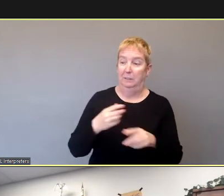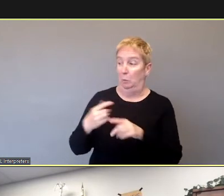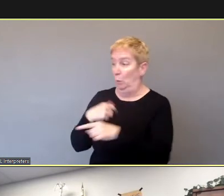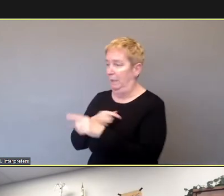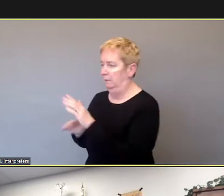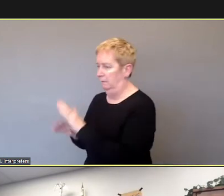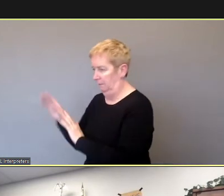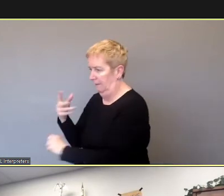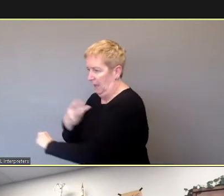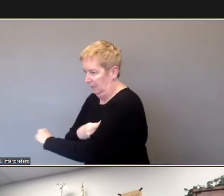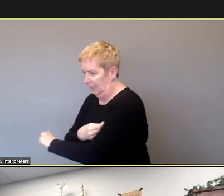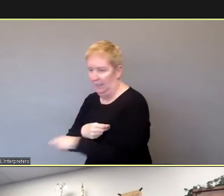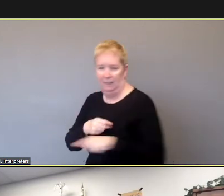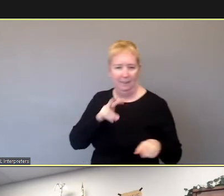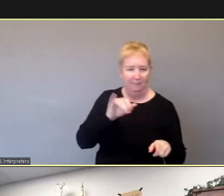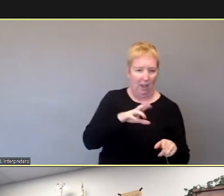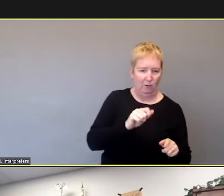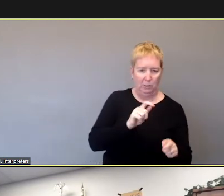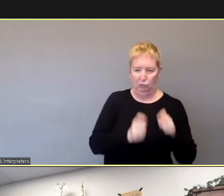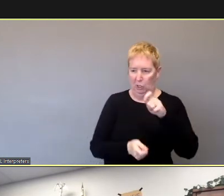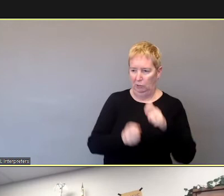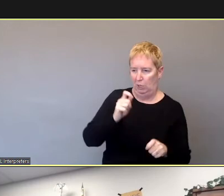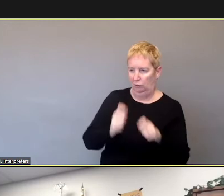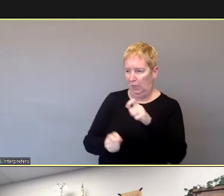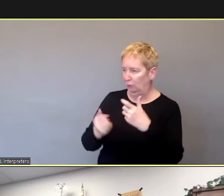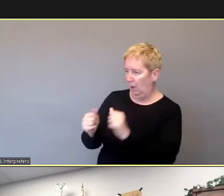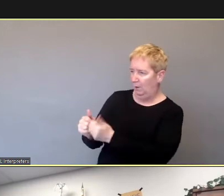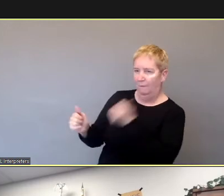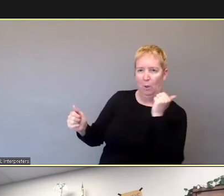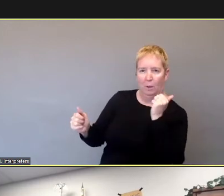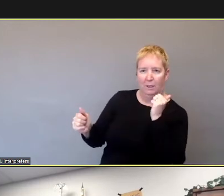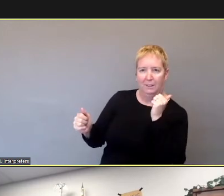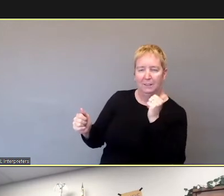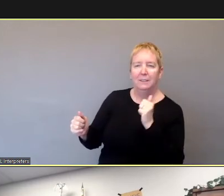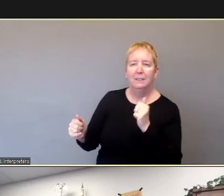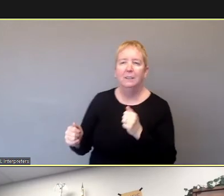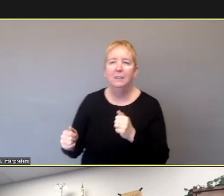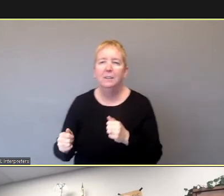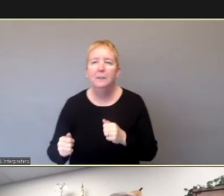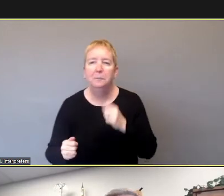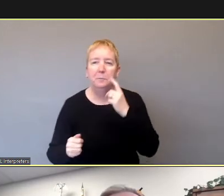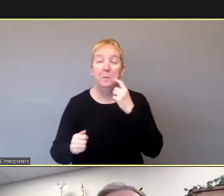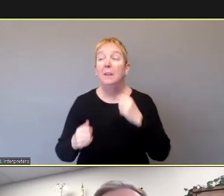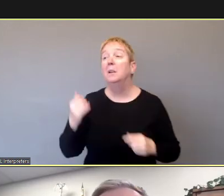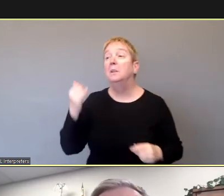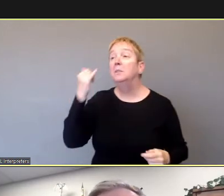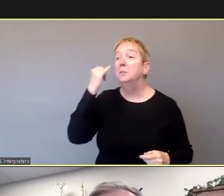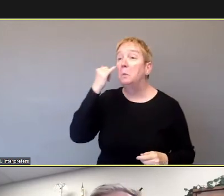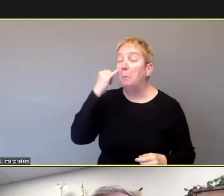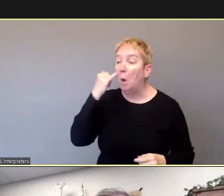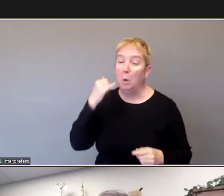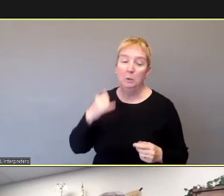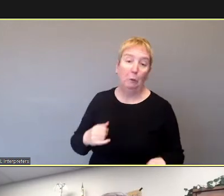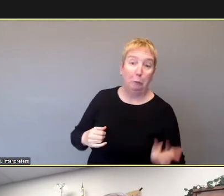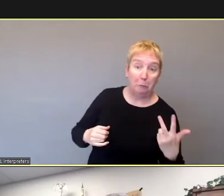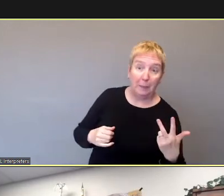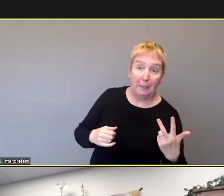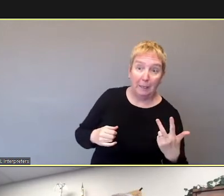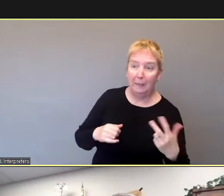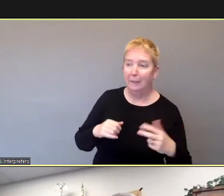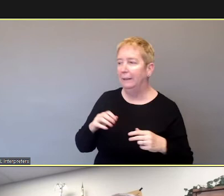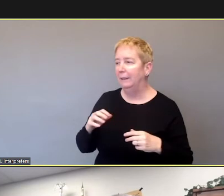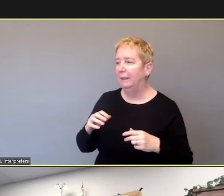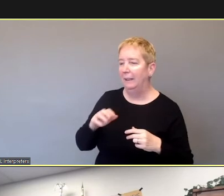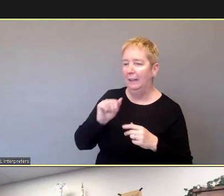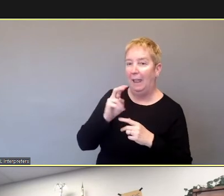covers biologically, 3 different angles of the virus, the next virus will go for 2 of those angles, like we saw